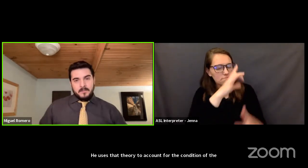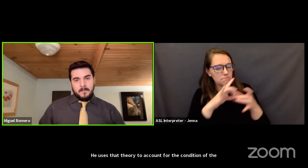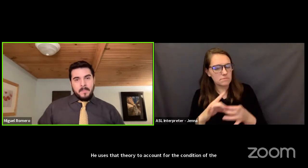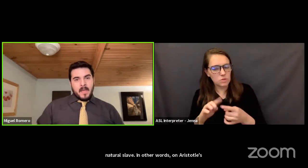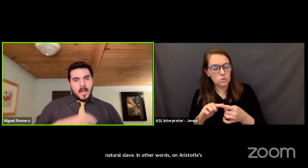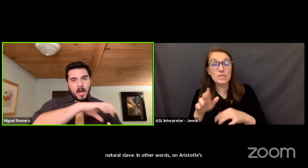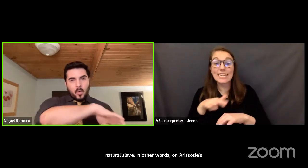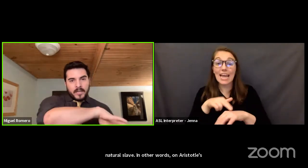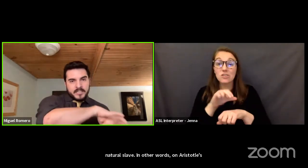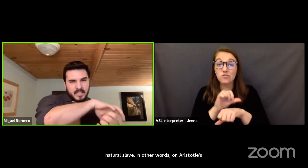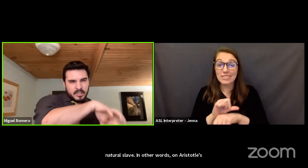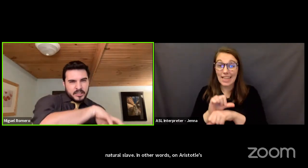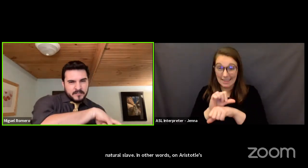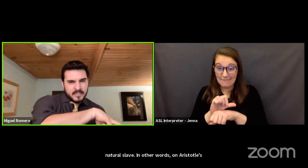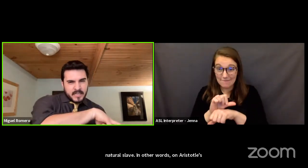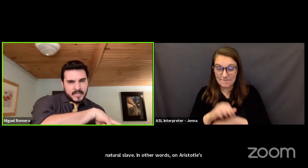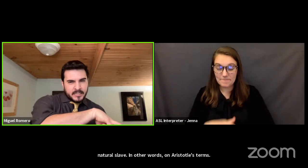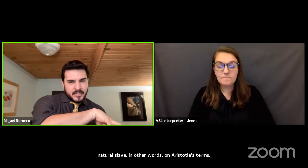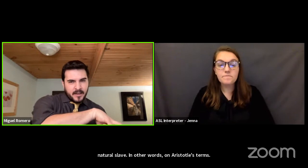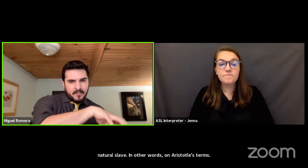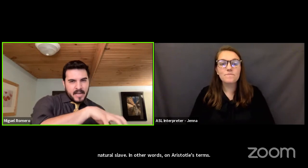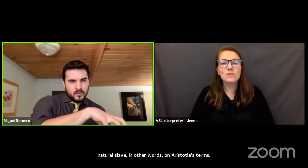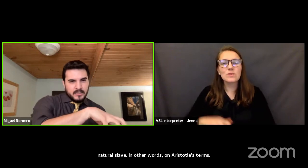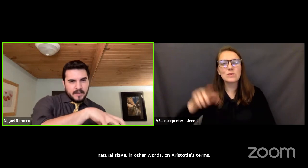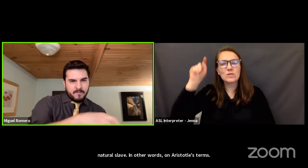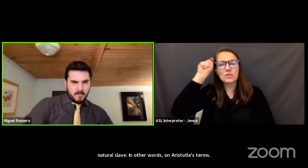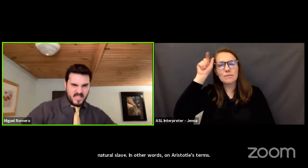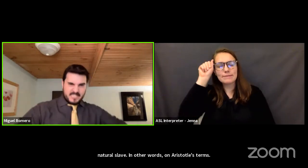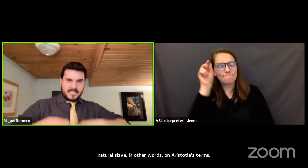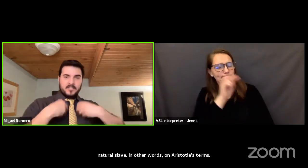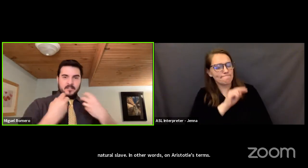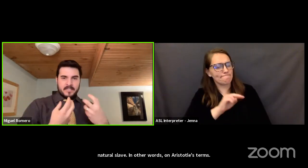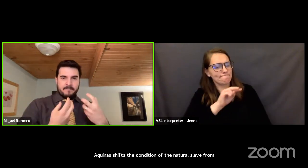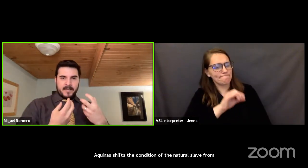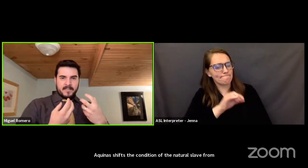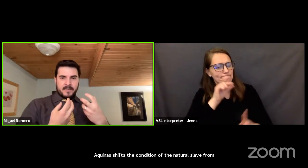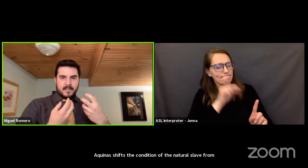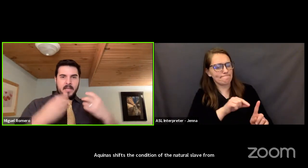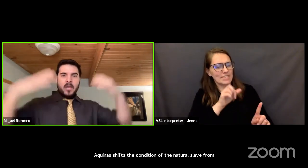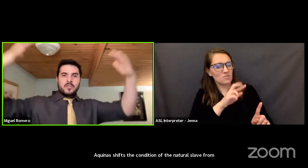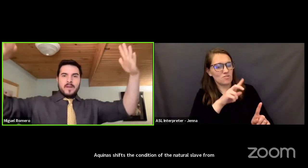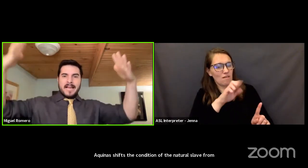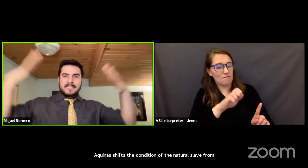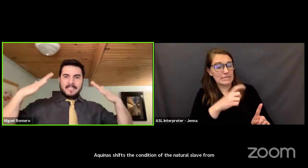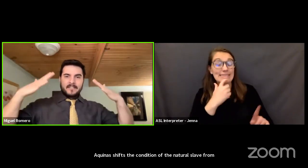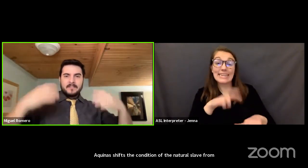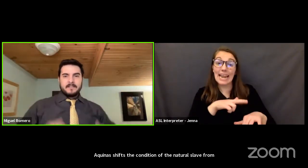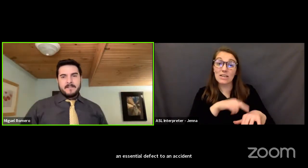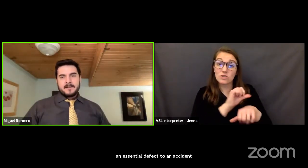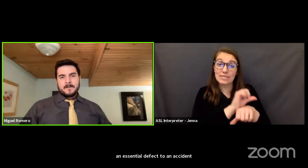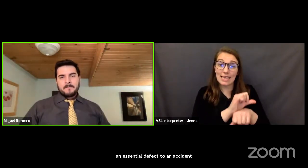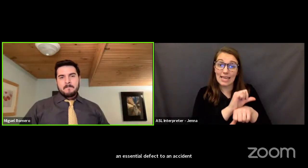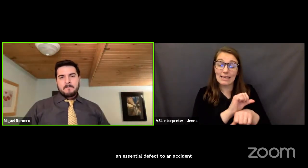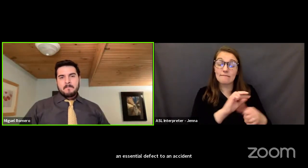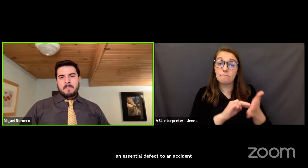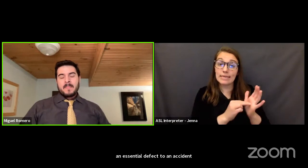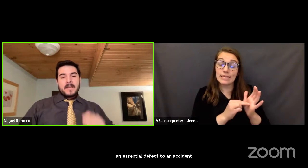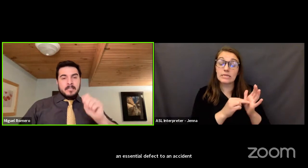Aristotle's terms, Aquinas shifts the condition of the natural slave from an essential defect to an accidental